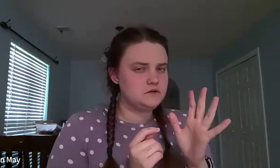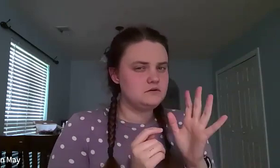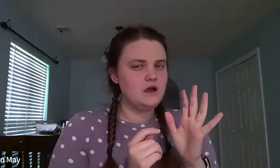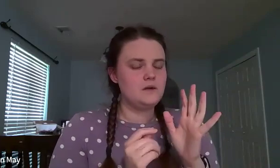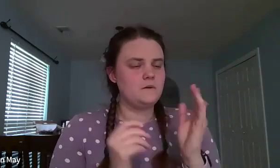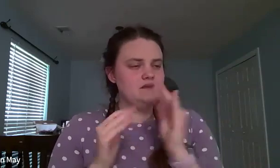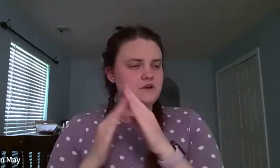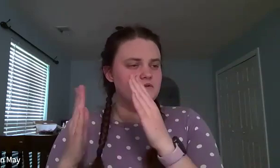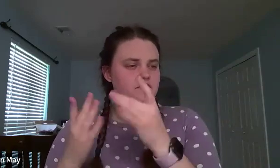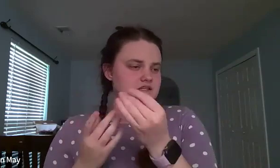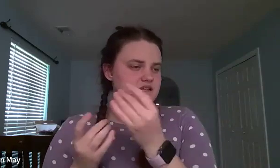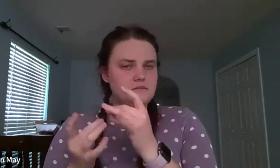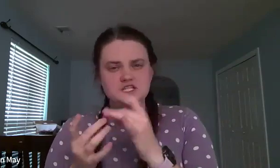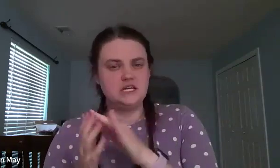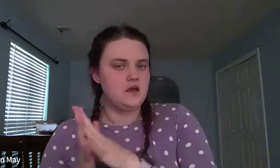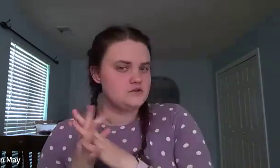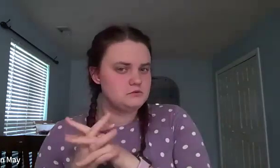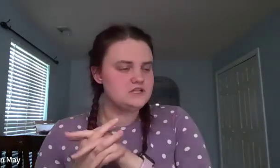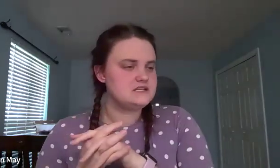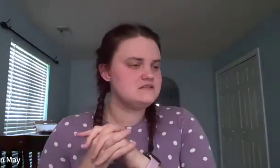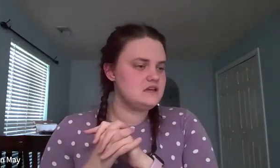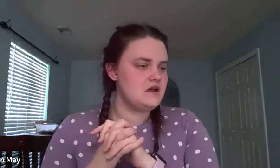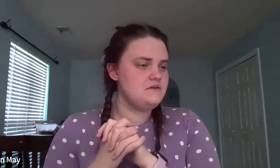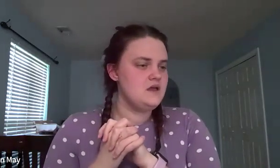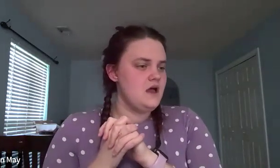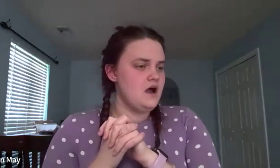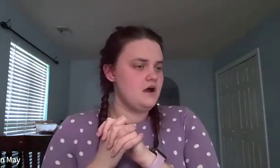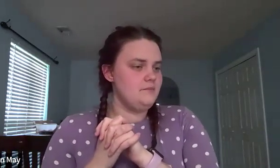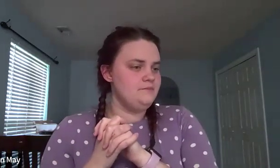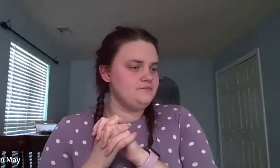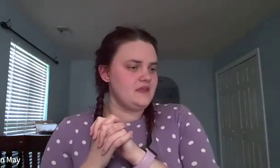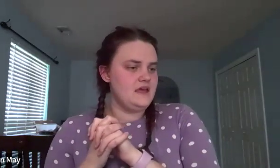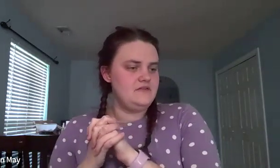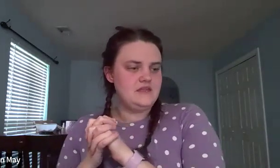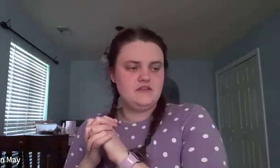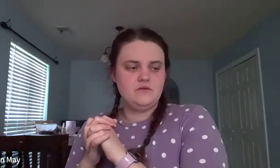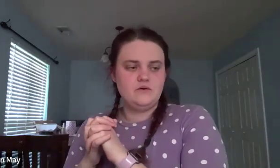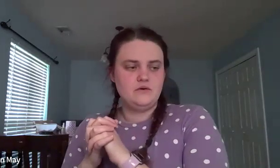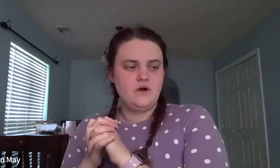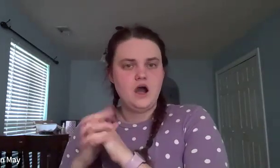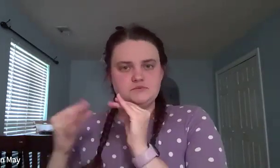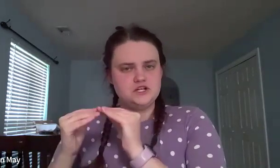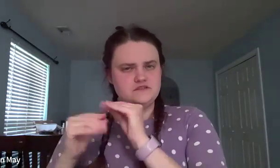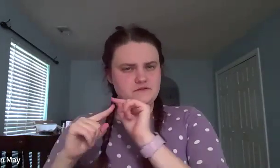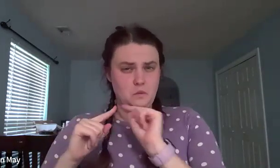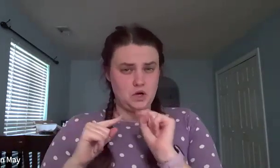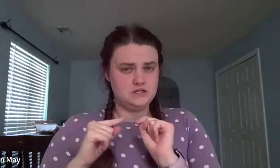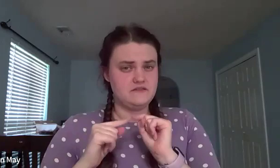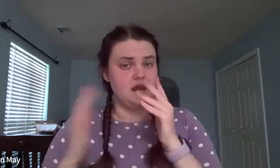few. I'll leave it open for you guys to kind of mention any other sports you guys can think of. And then the hodgepodge of different words, and then